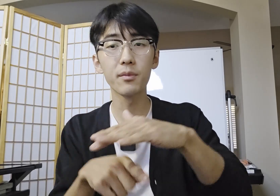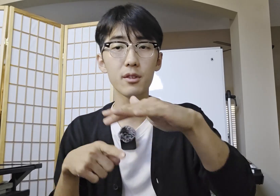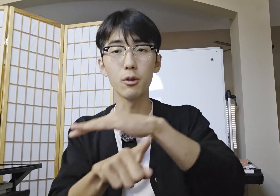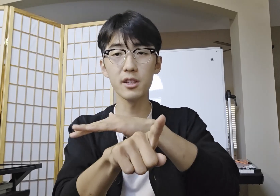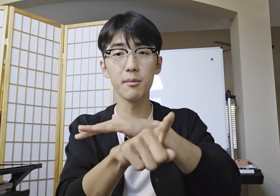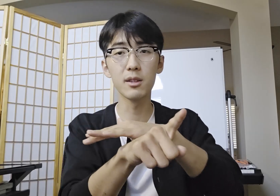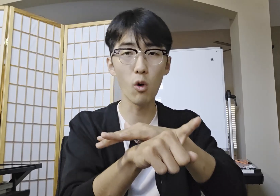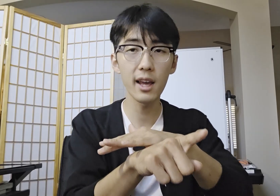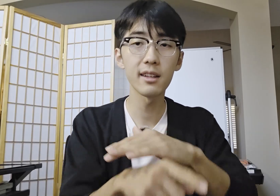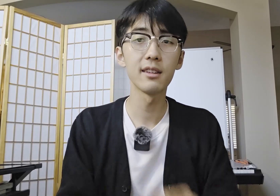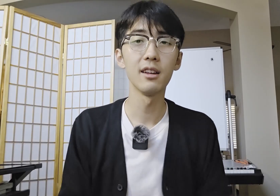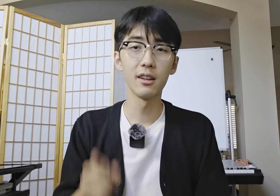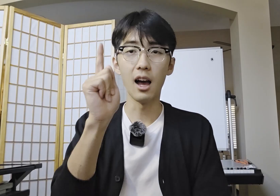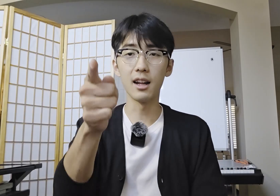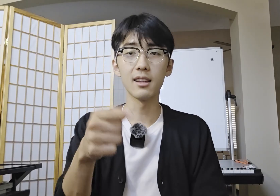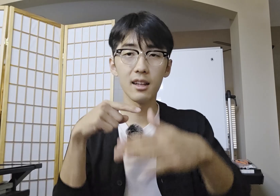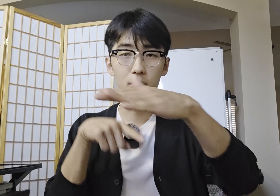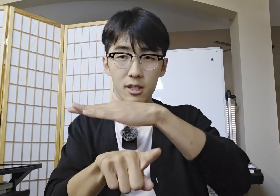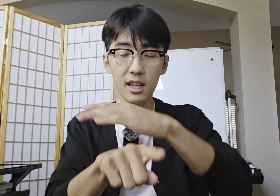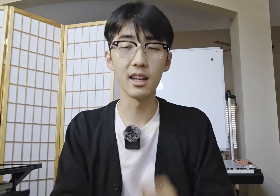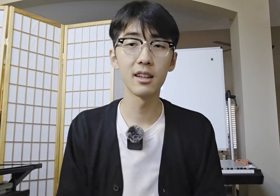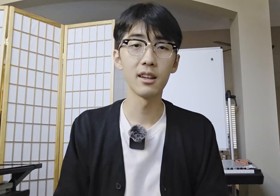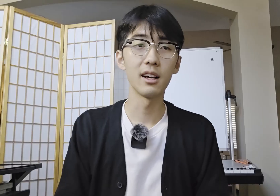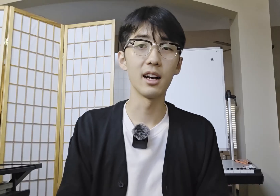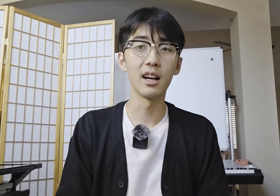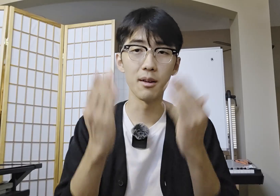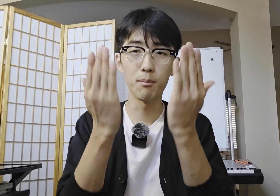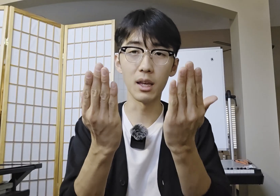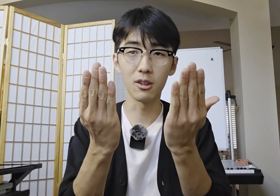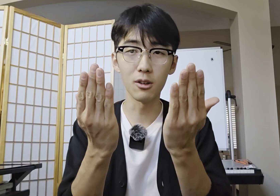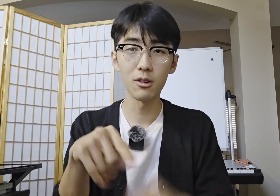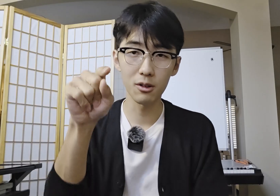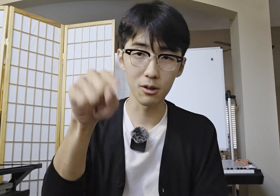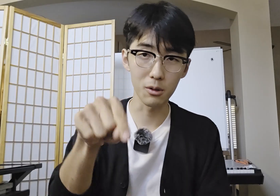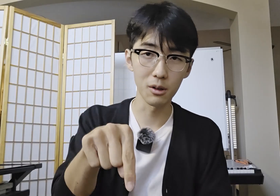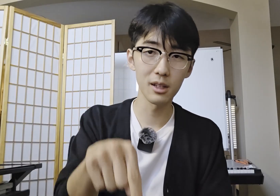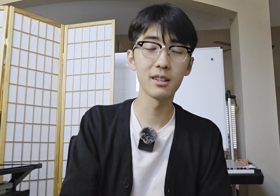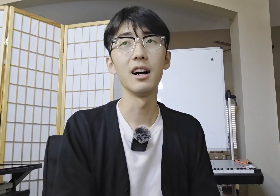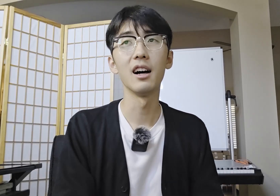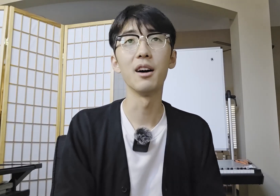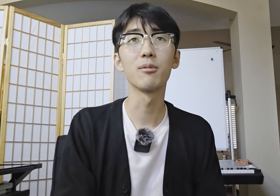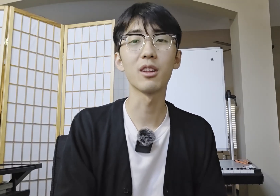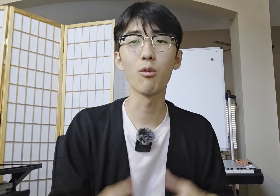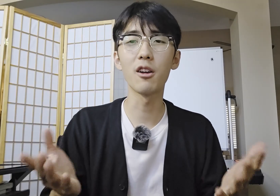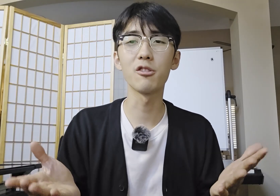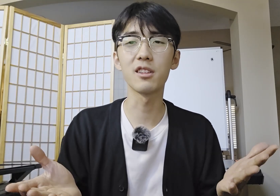So doshite means why. Anata doshite benkyo koko. So it's like why you're studying